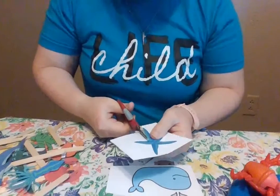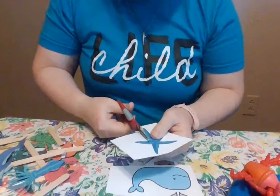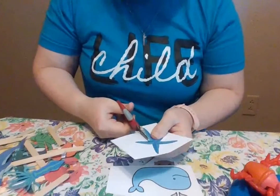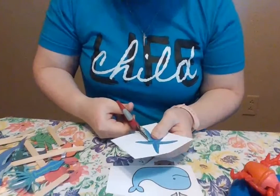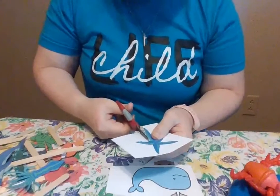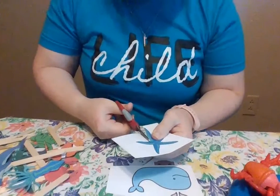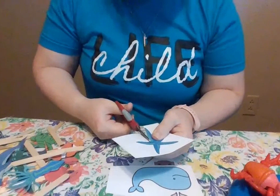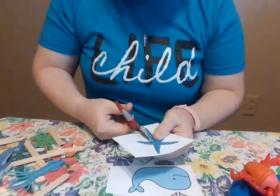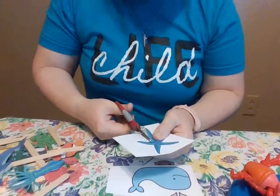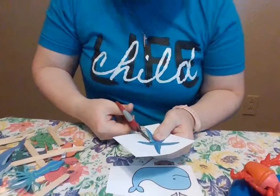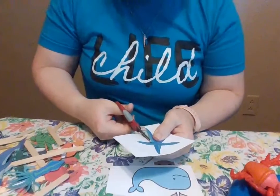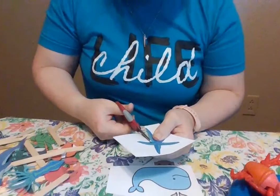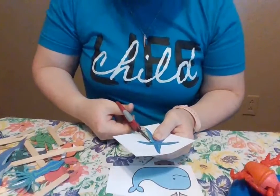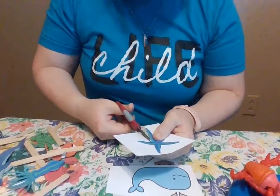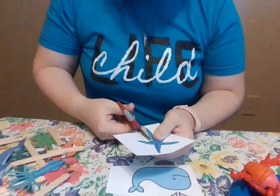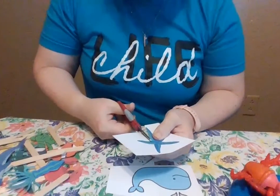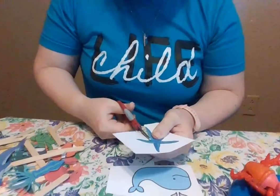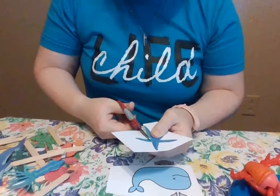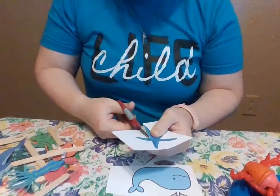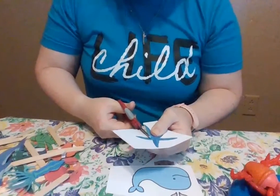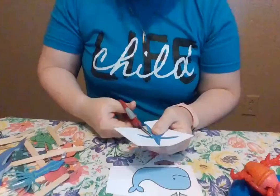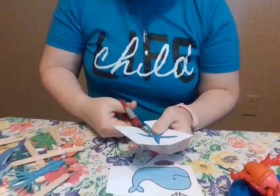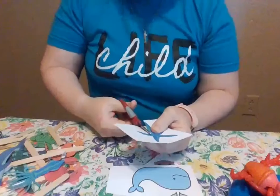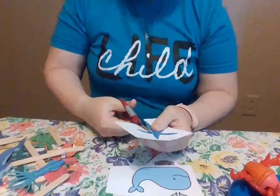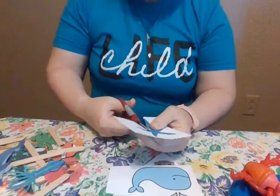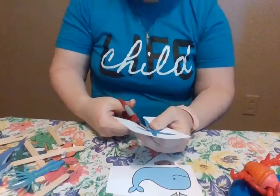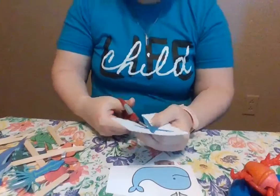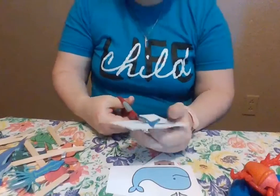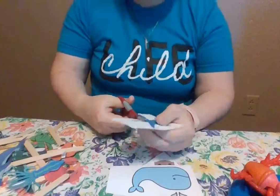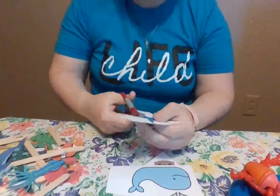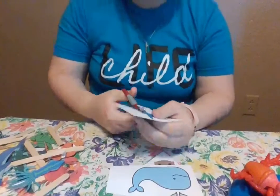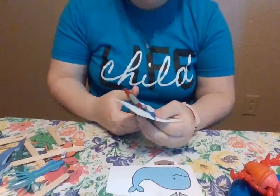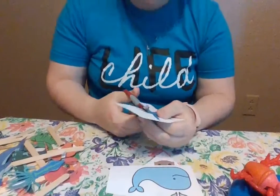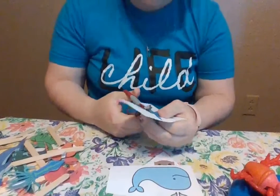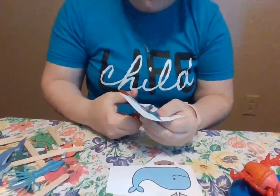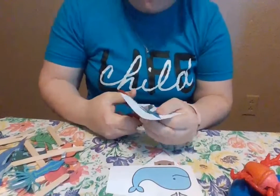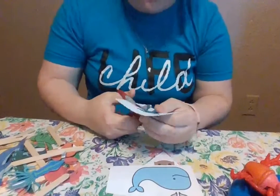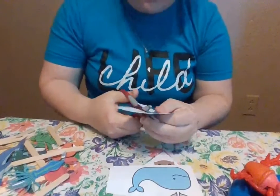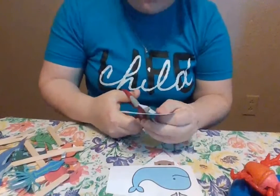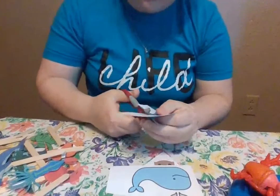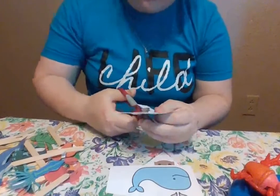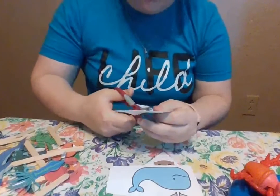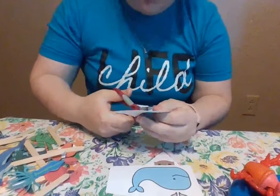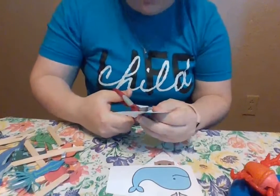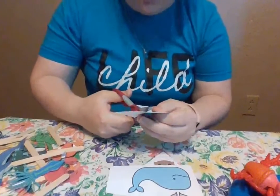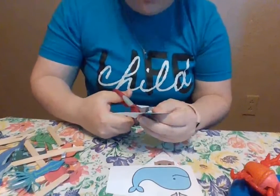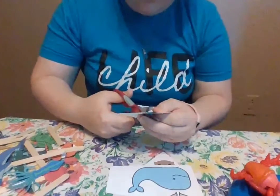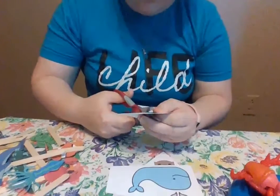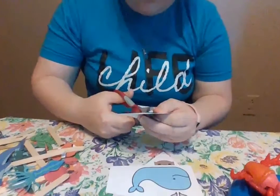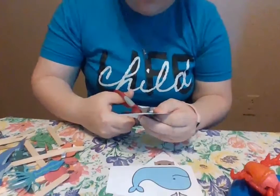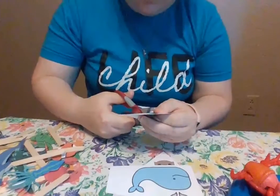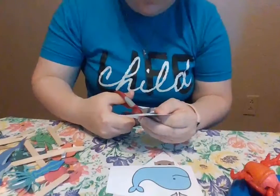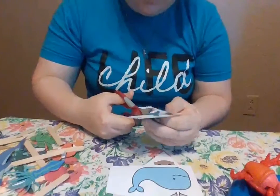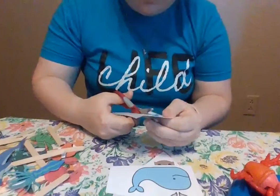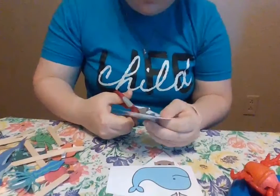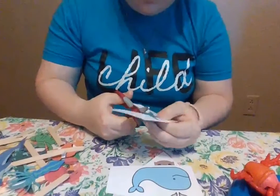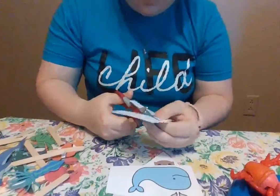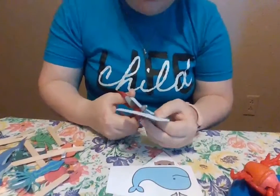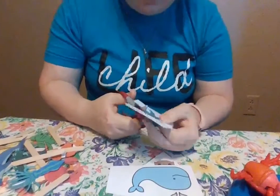And this is something that you guys can come back to later and do more of. I'm